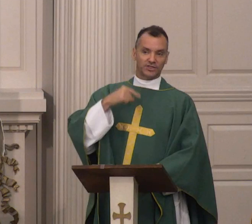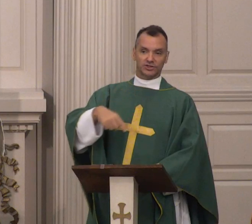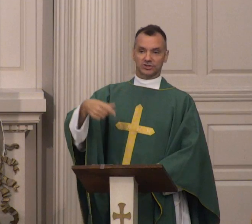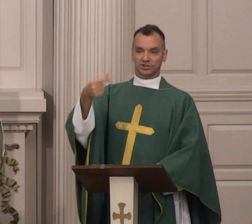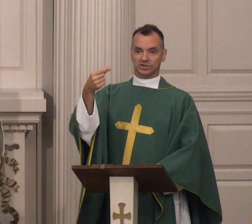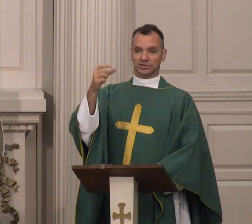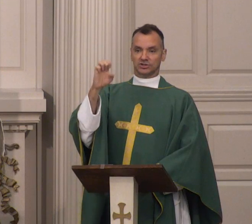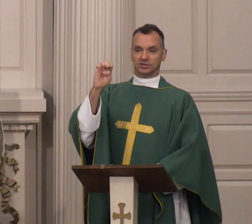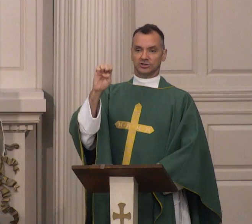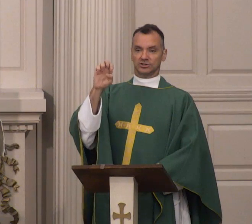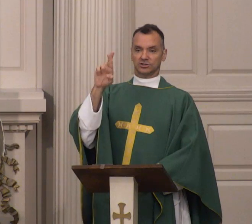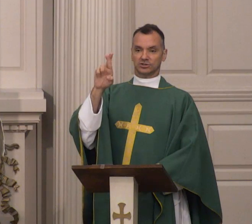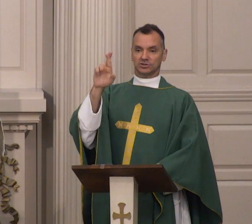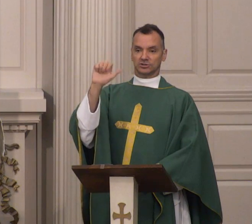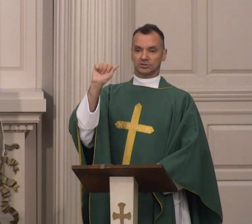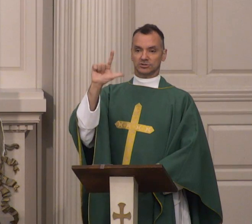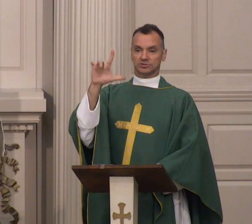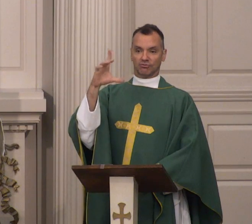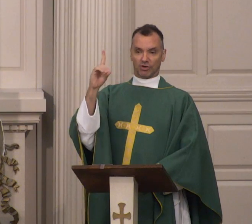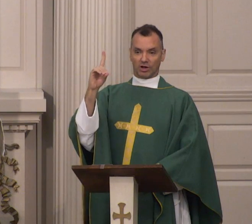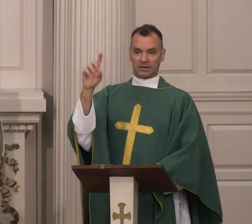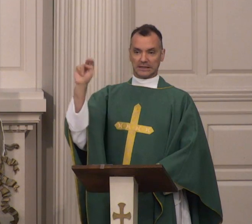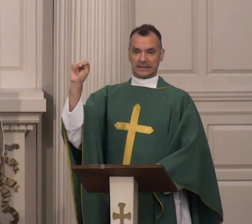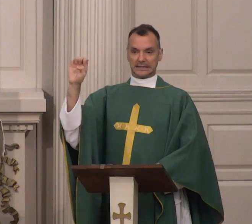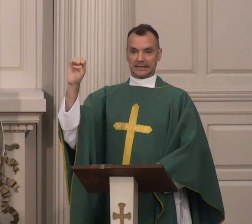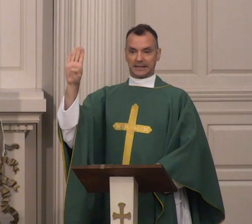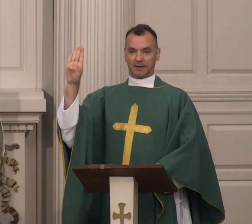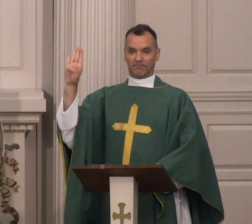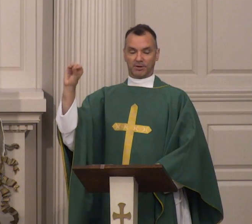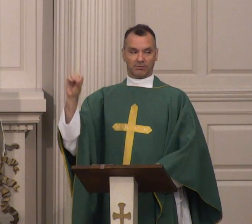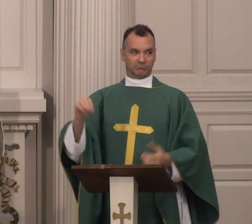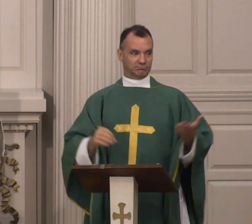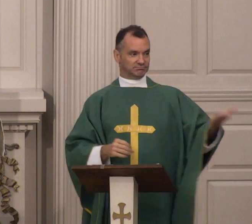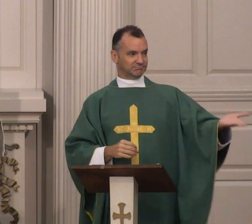This is Father Gerald Nabo.